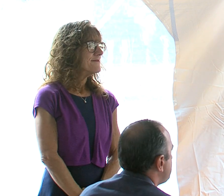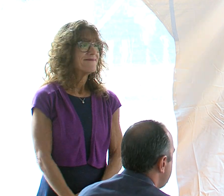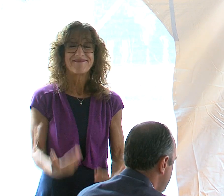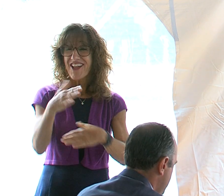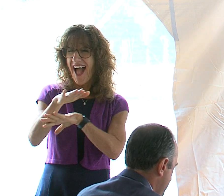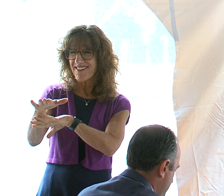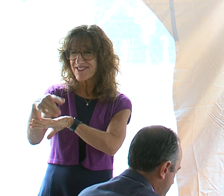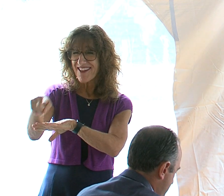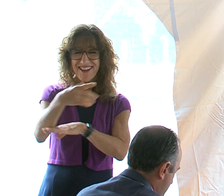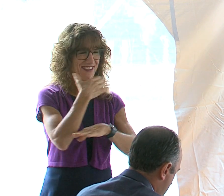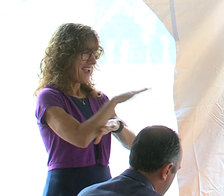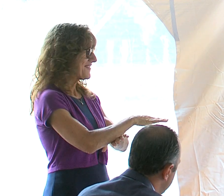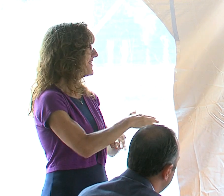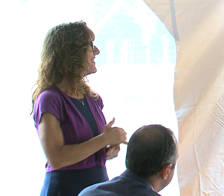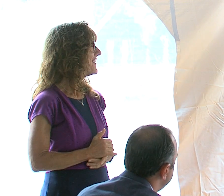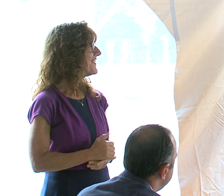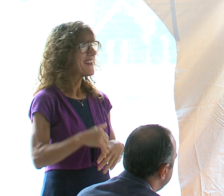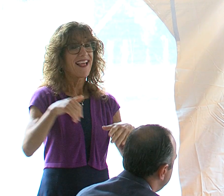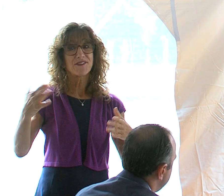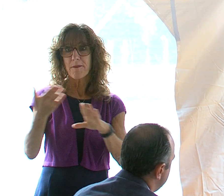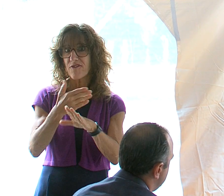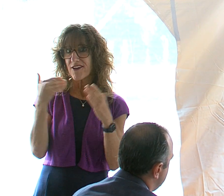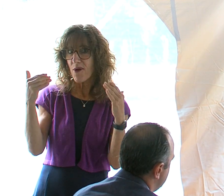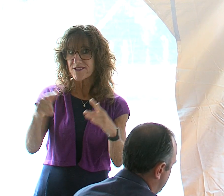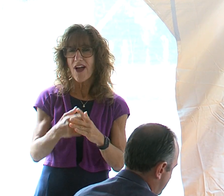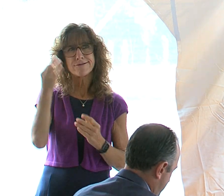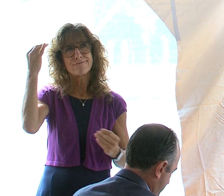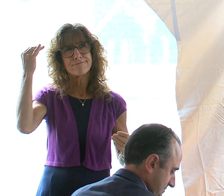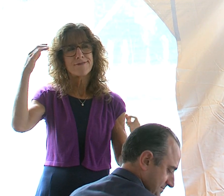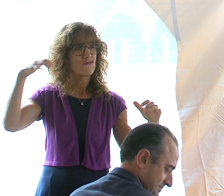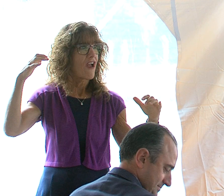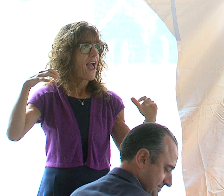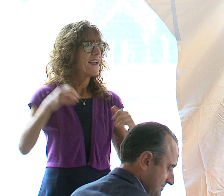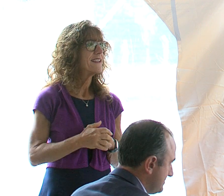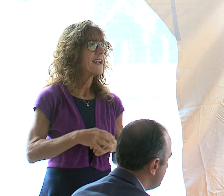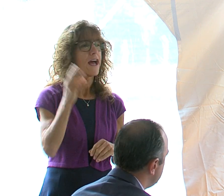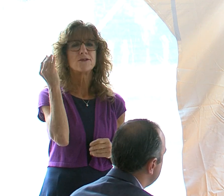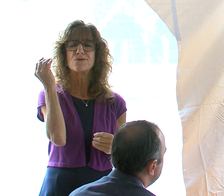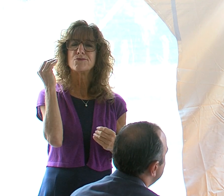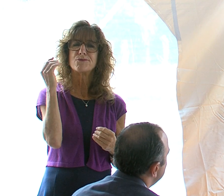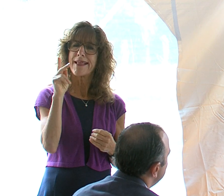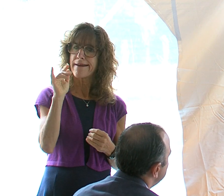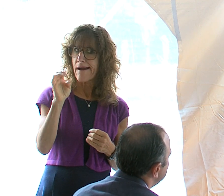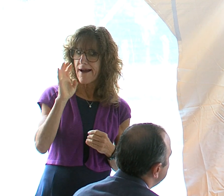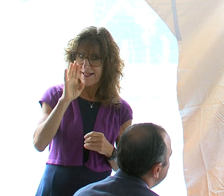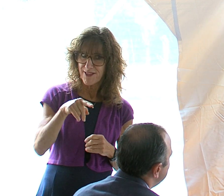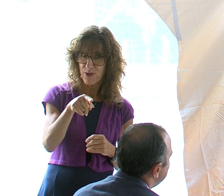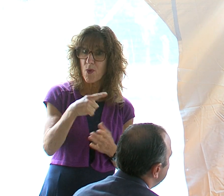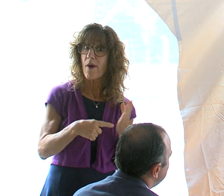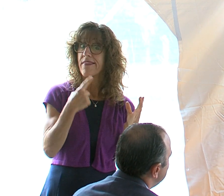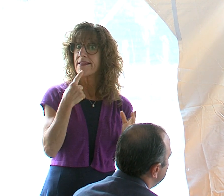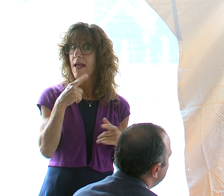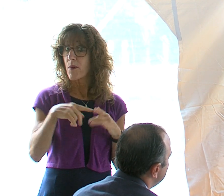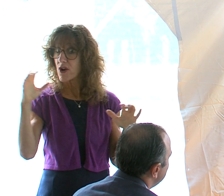Good afternoon, everyone. Good afternoon. So before I get started, I was thinking about the rain, and I was thinking, Kyle, you know what they say